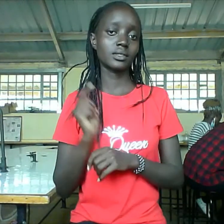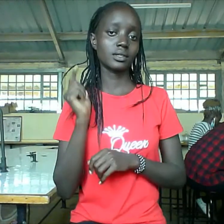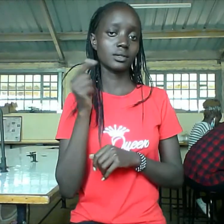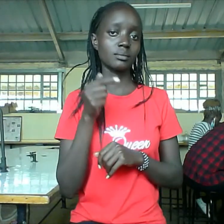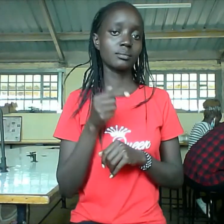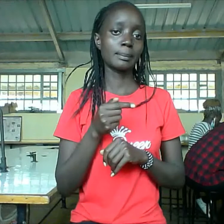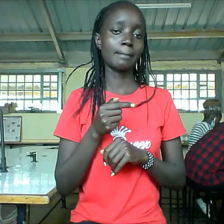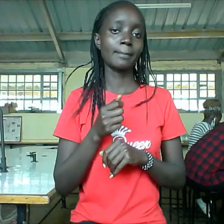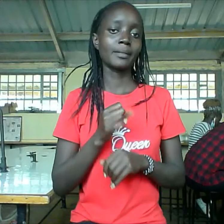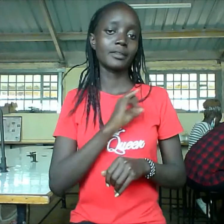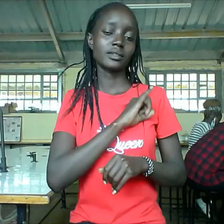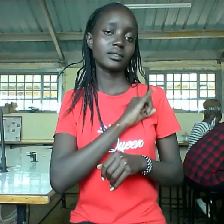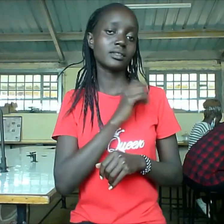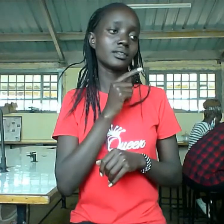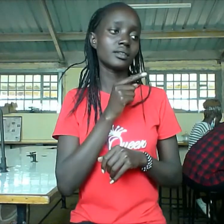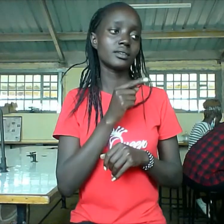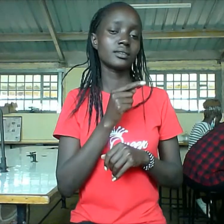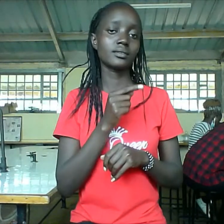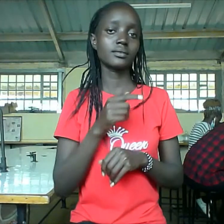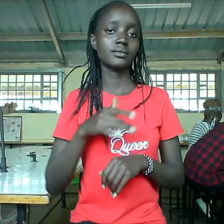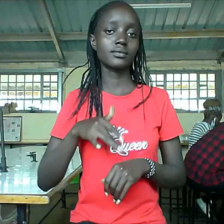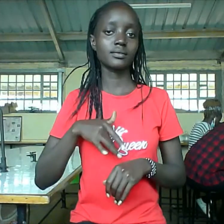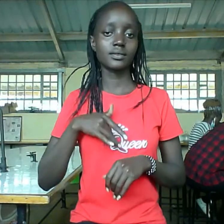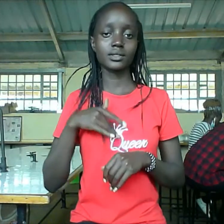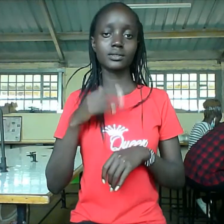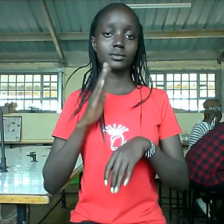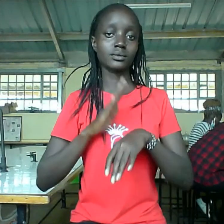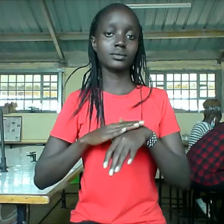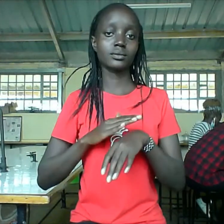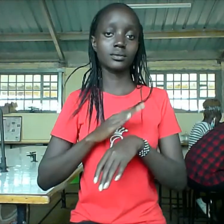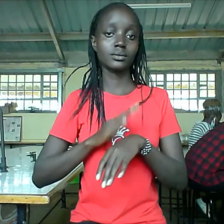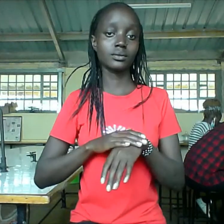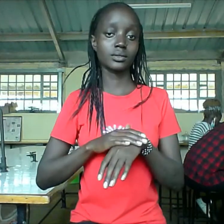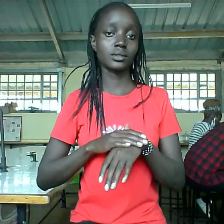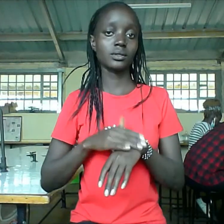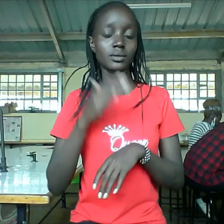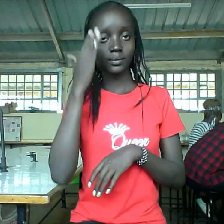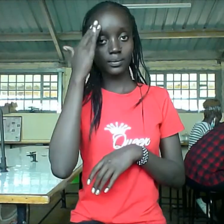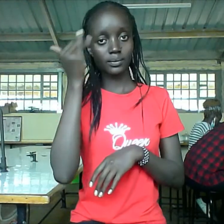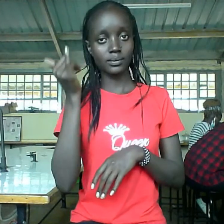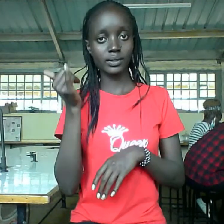was worthy all his time and effort working on the farm.